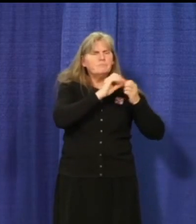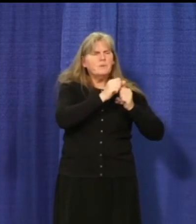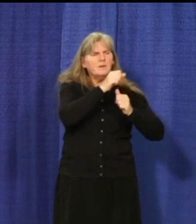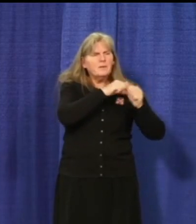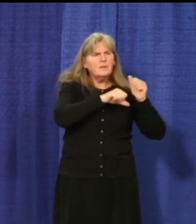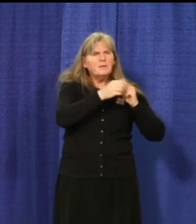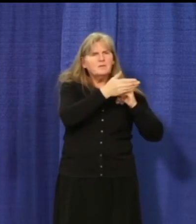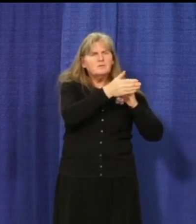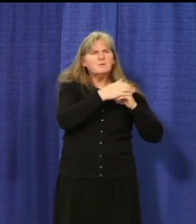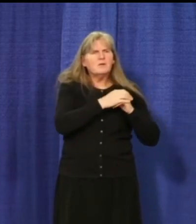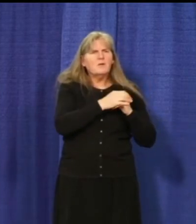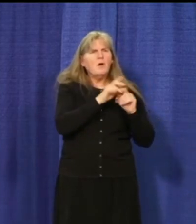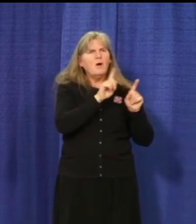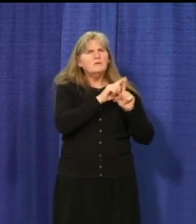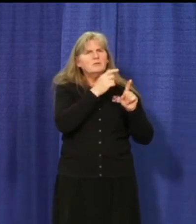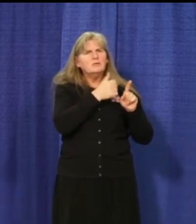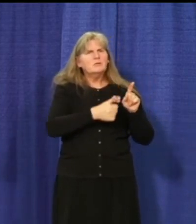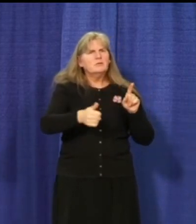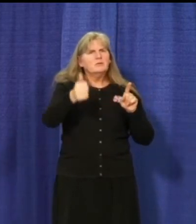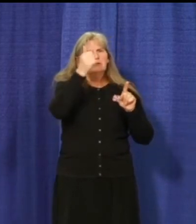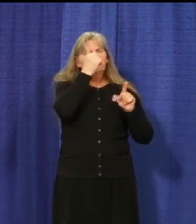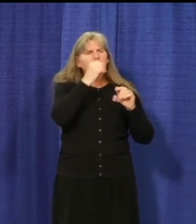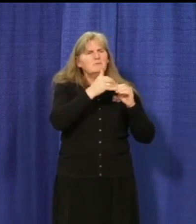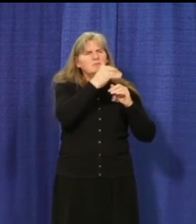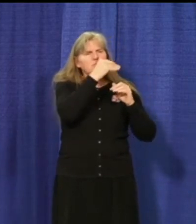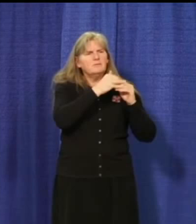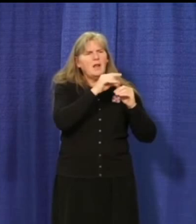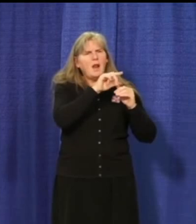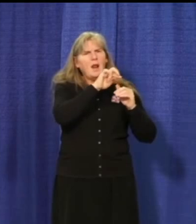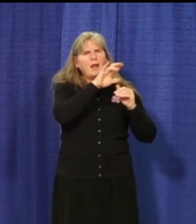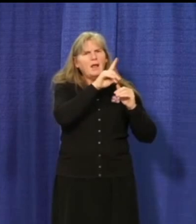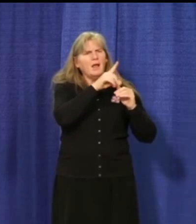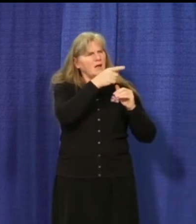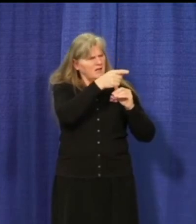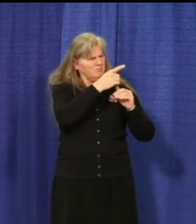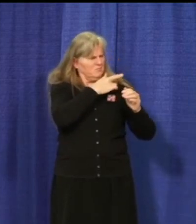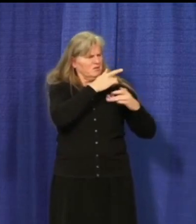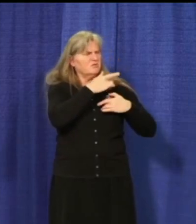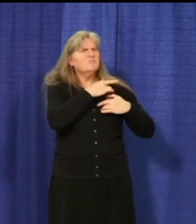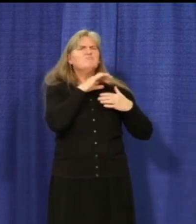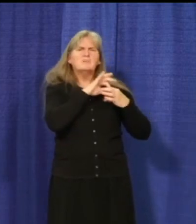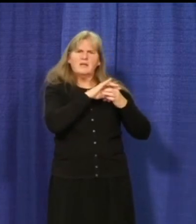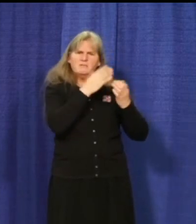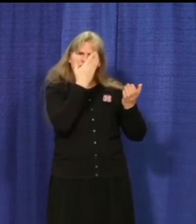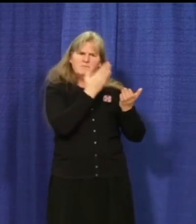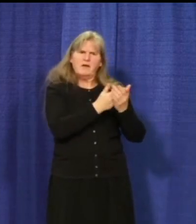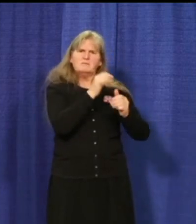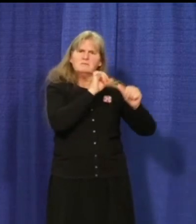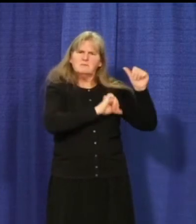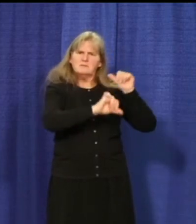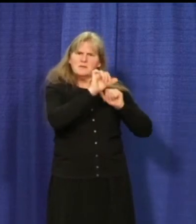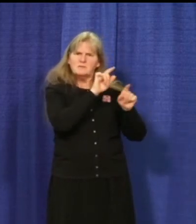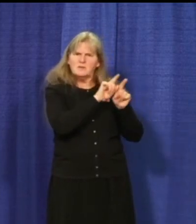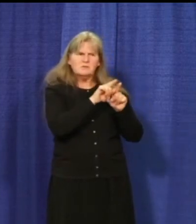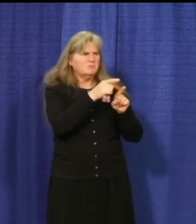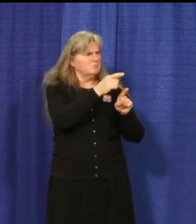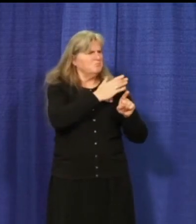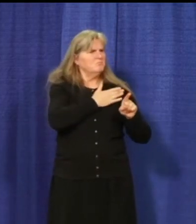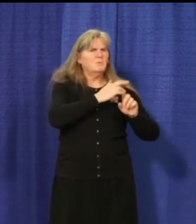from the chief as well is his concerns are based upon science and and willing to help out.